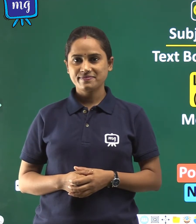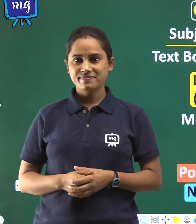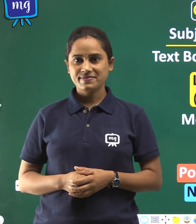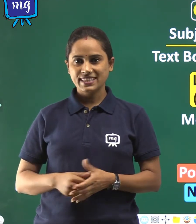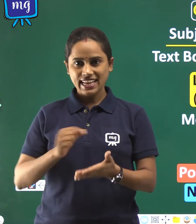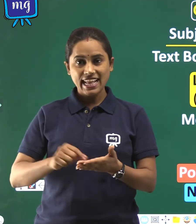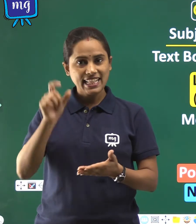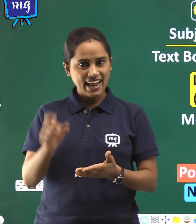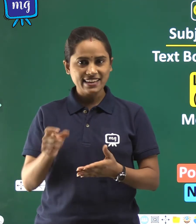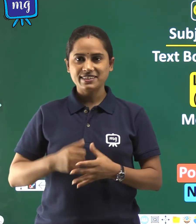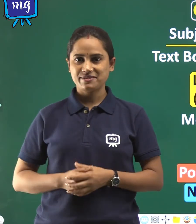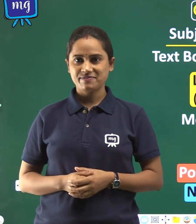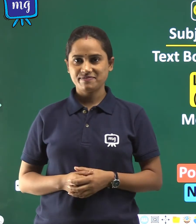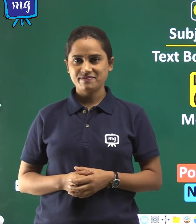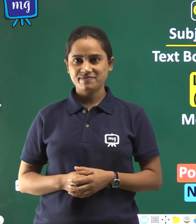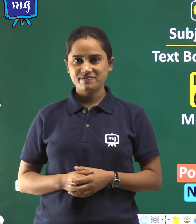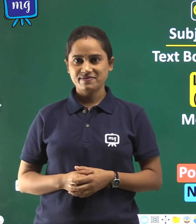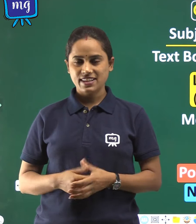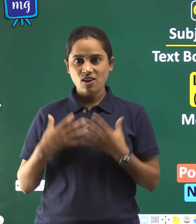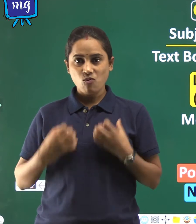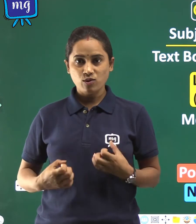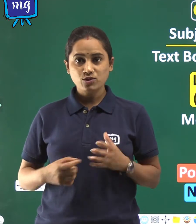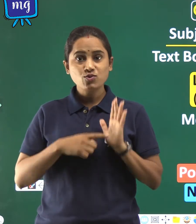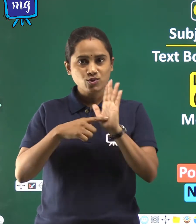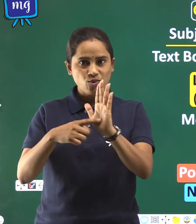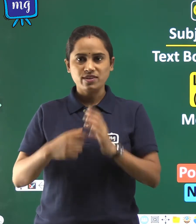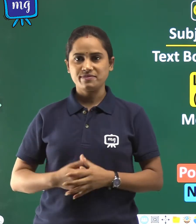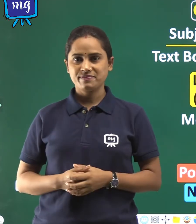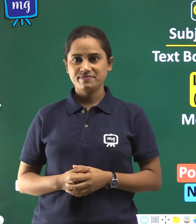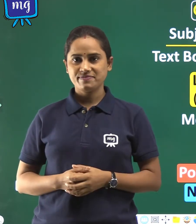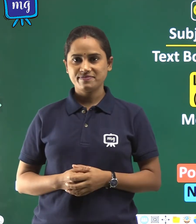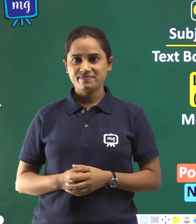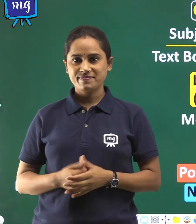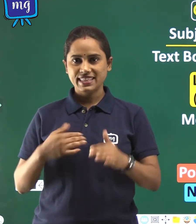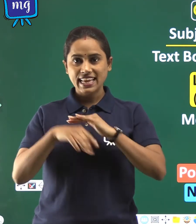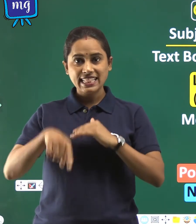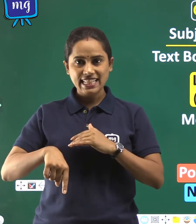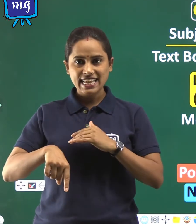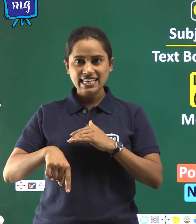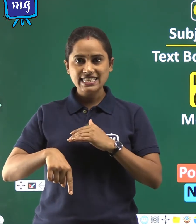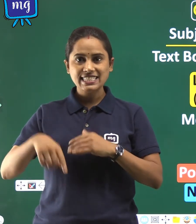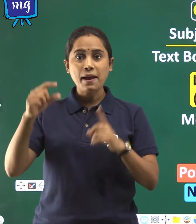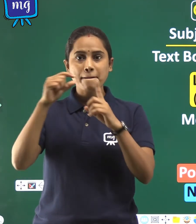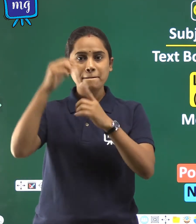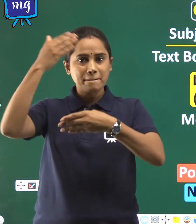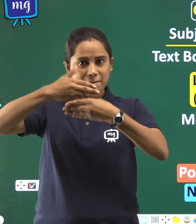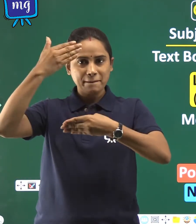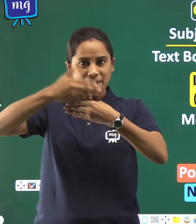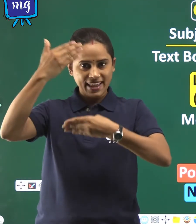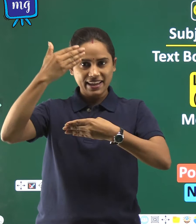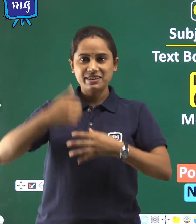The writer wants to show in this play